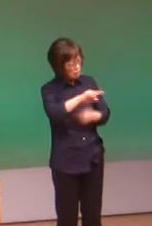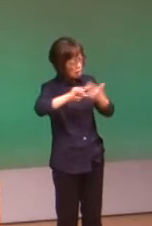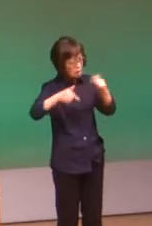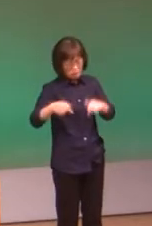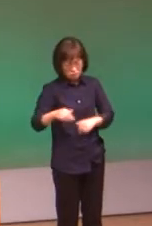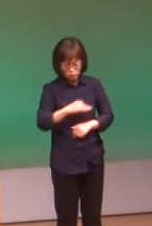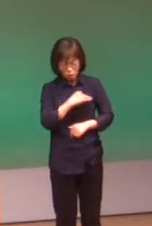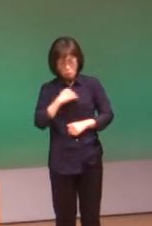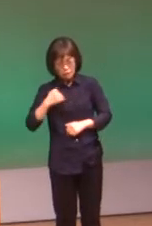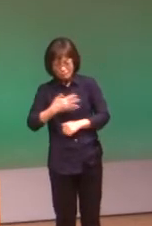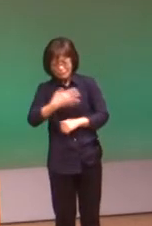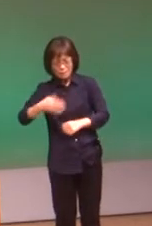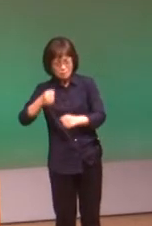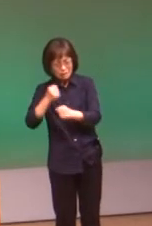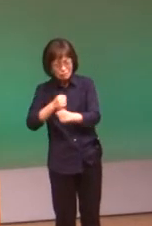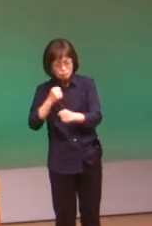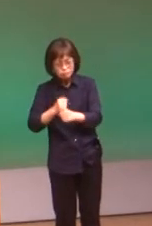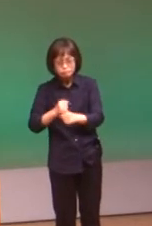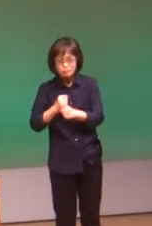not to its enemies.